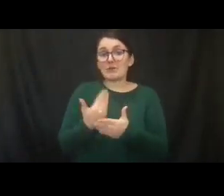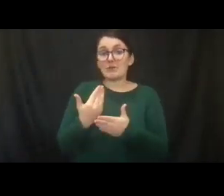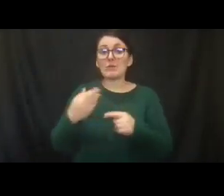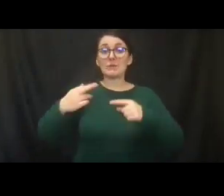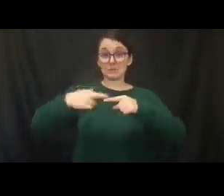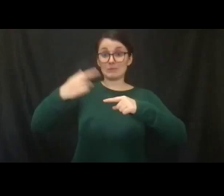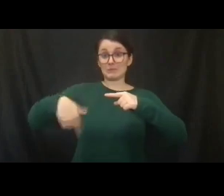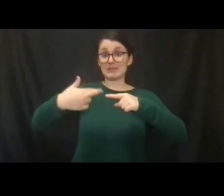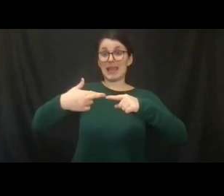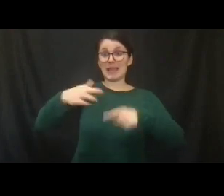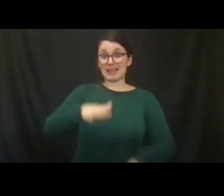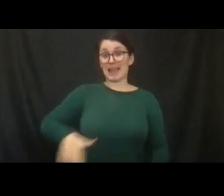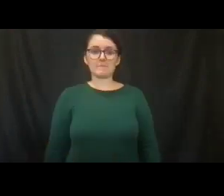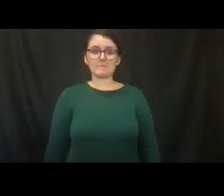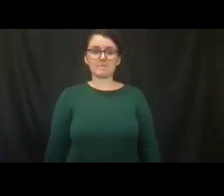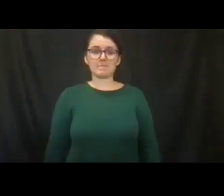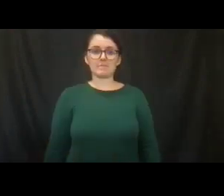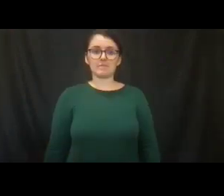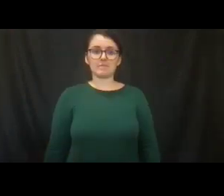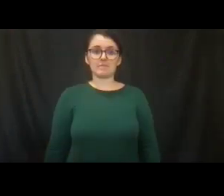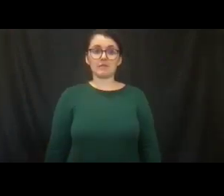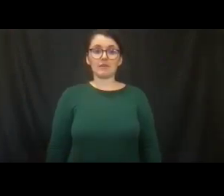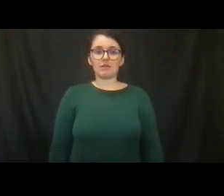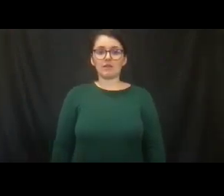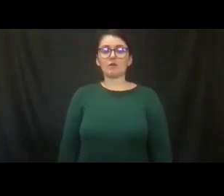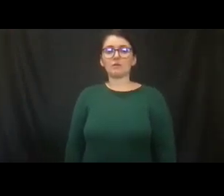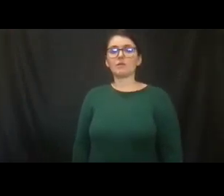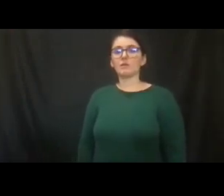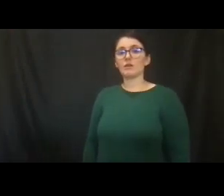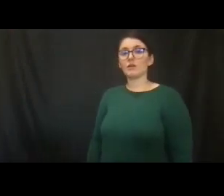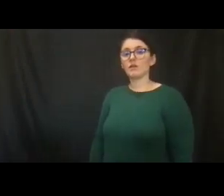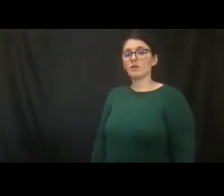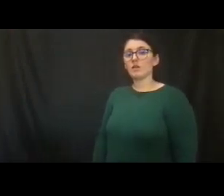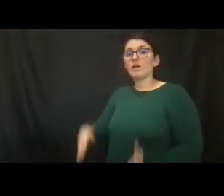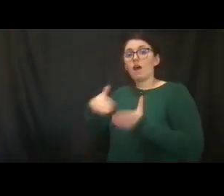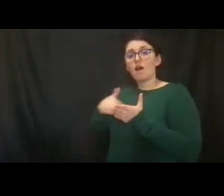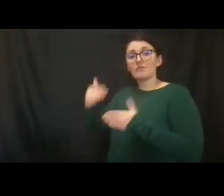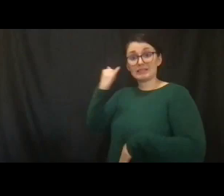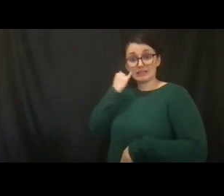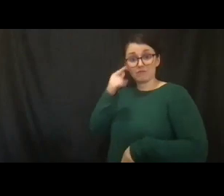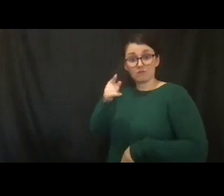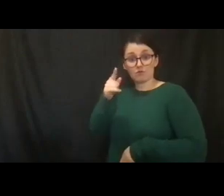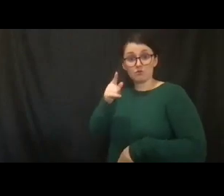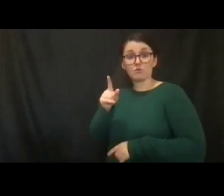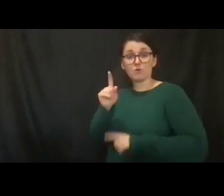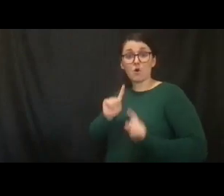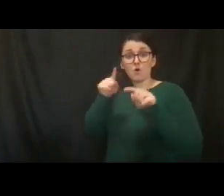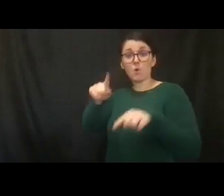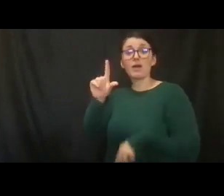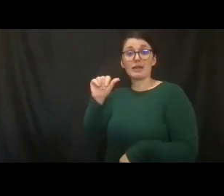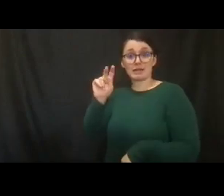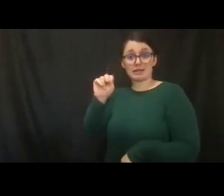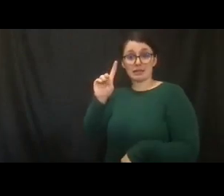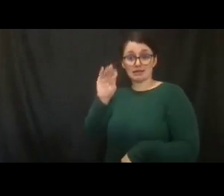area. My favorite part. And often you can, if you're coming to the landfill and you know that